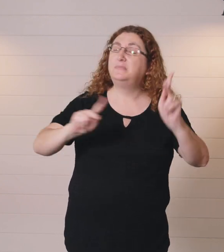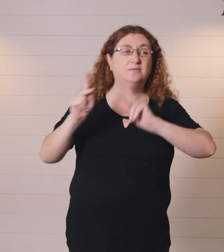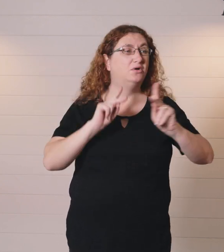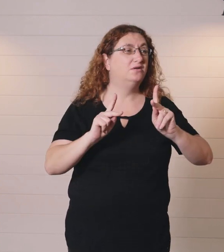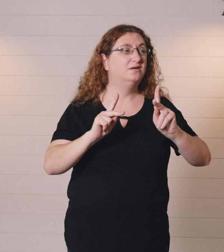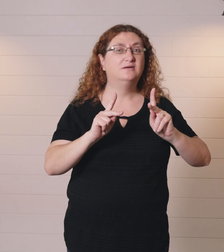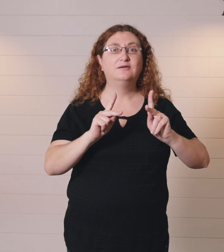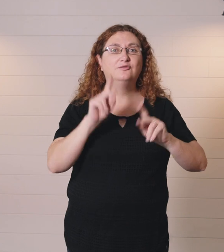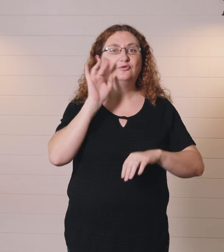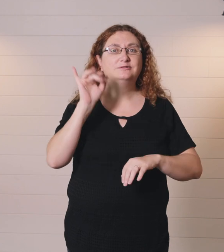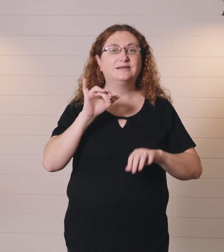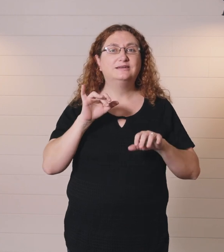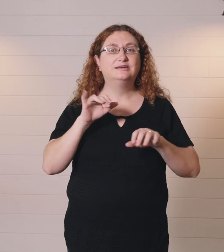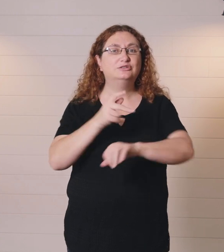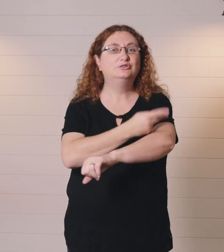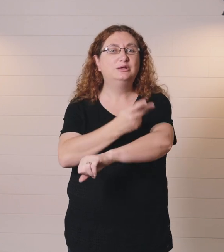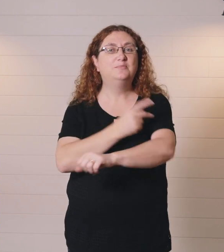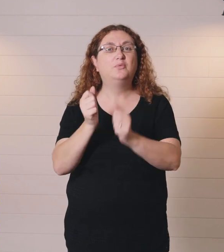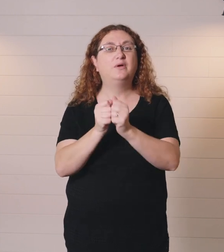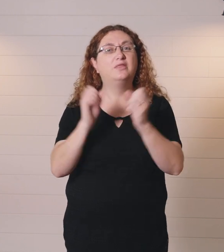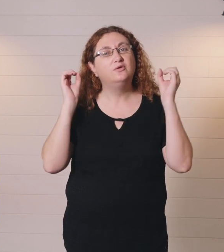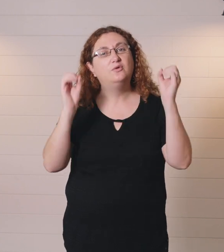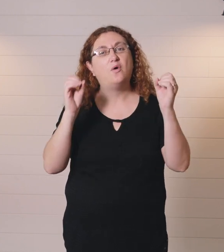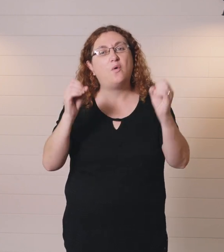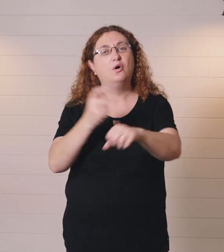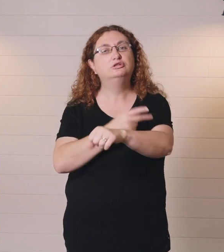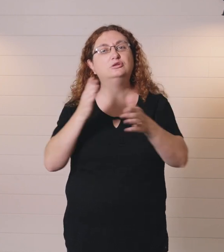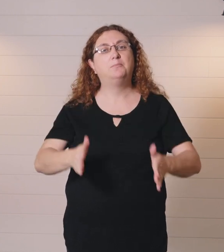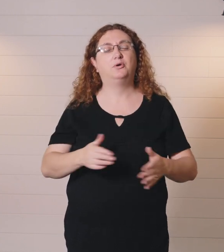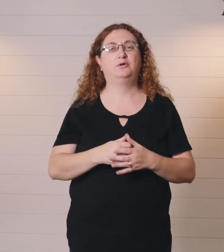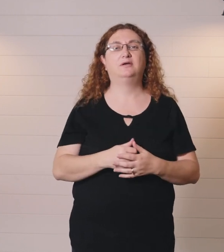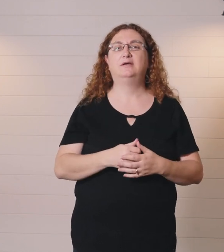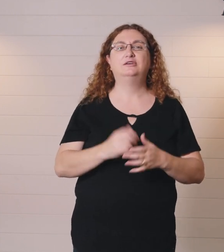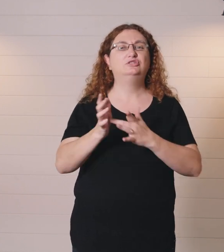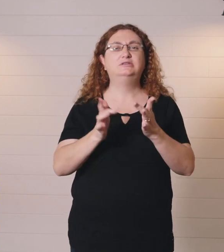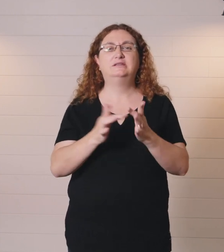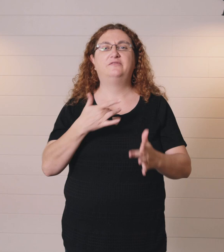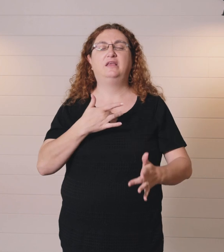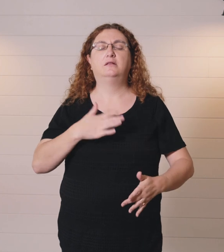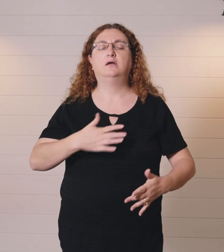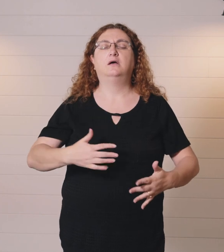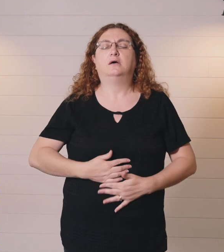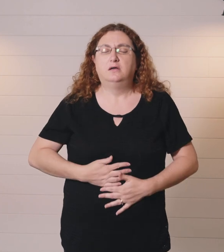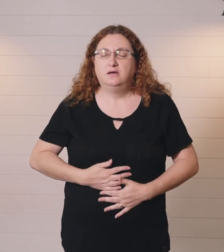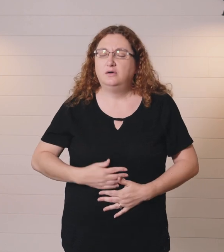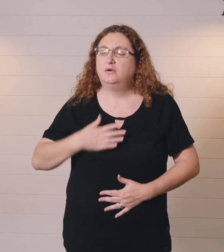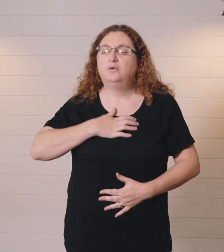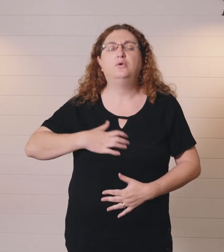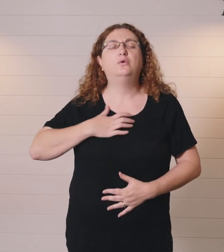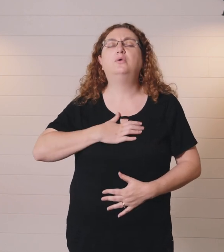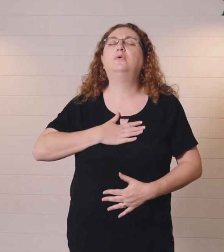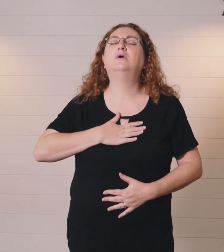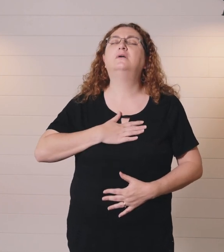shepherd. And he is moved. Literally, the text carries the thought that he has like a punch in the gut. The bowels of